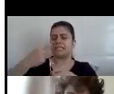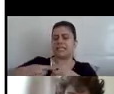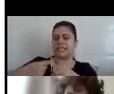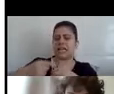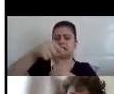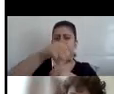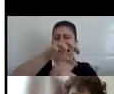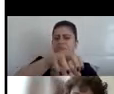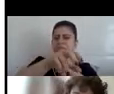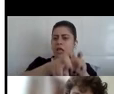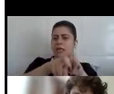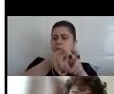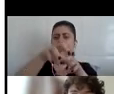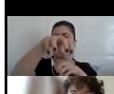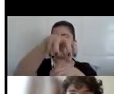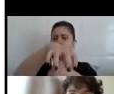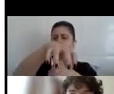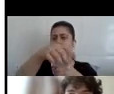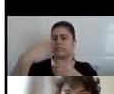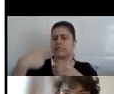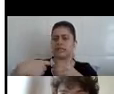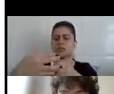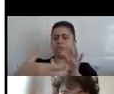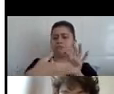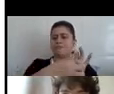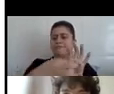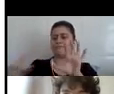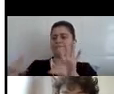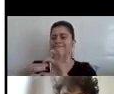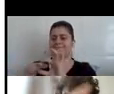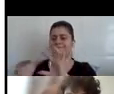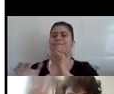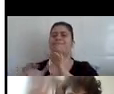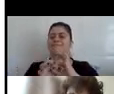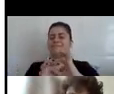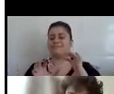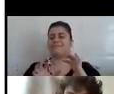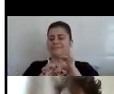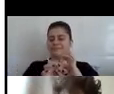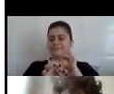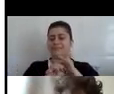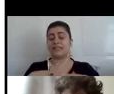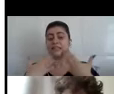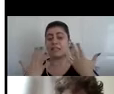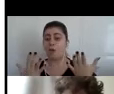of Seoul. So they are in the process of, let's say, completing this